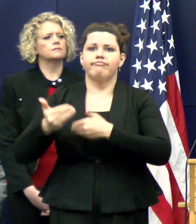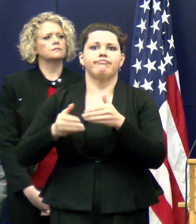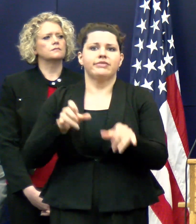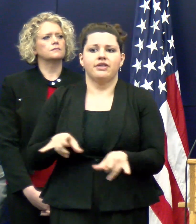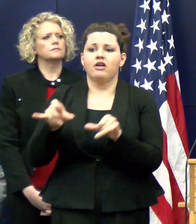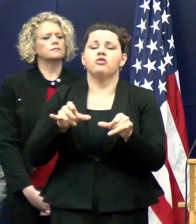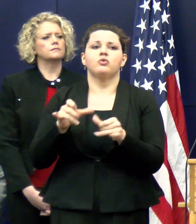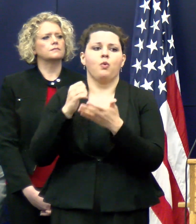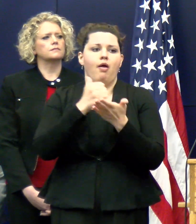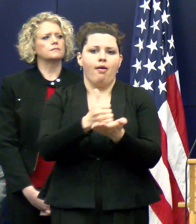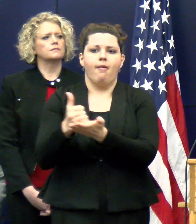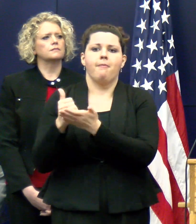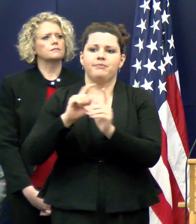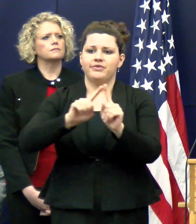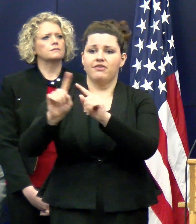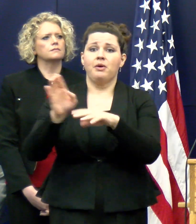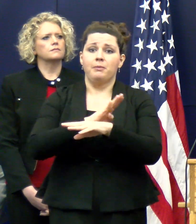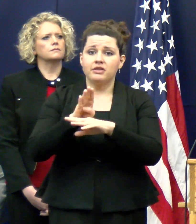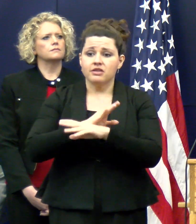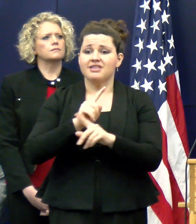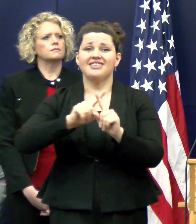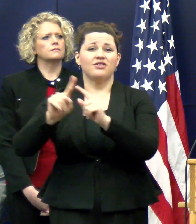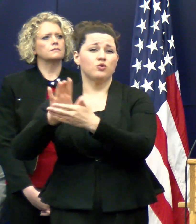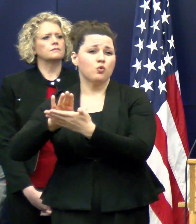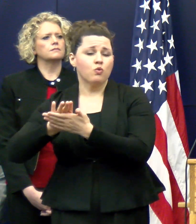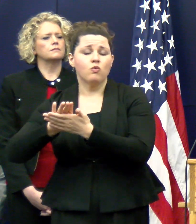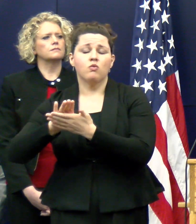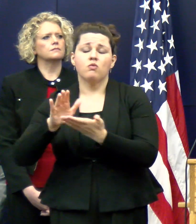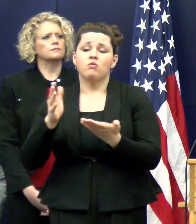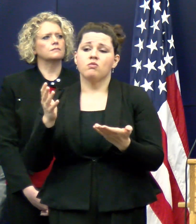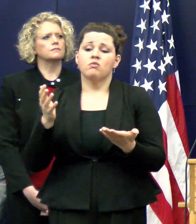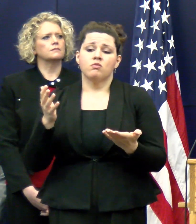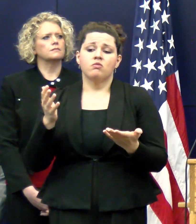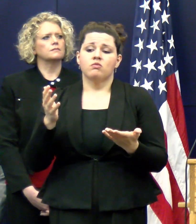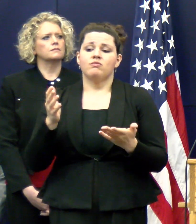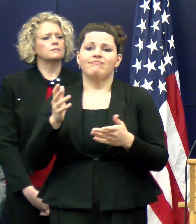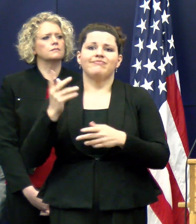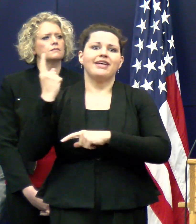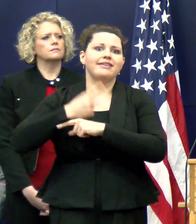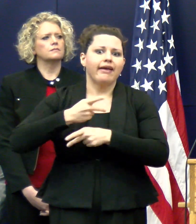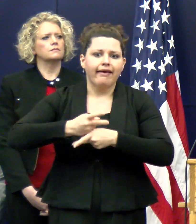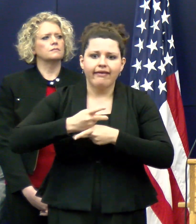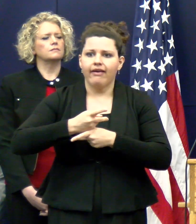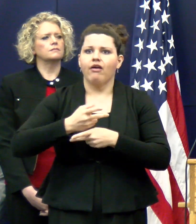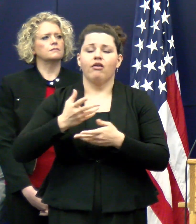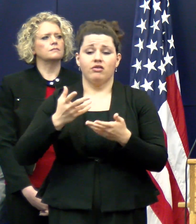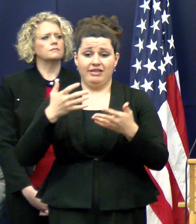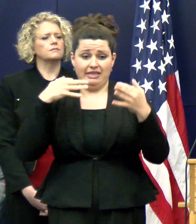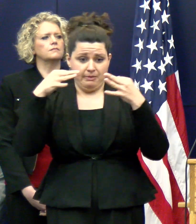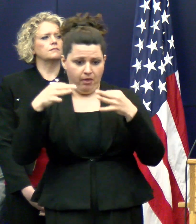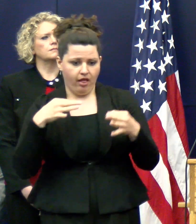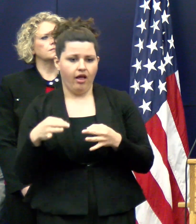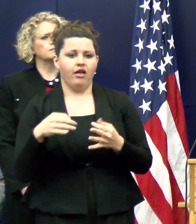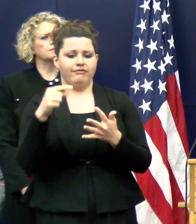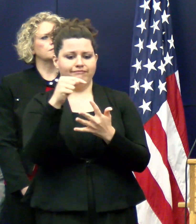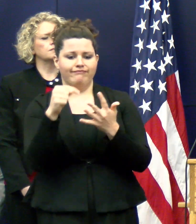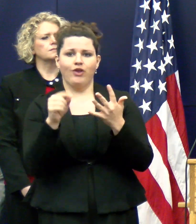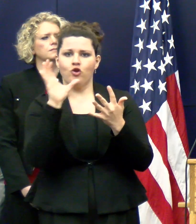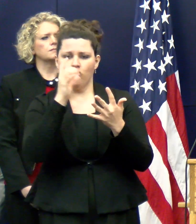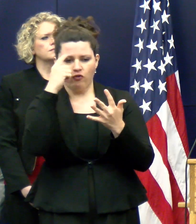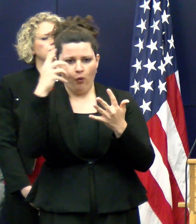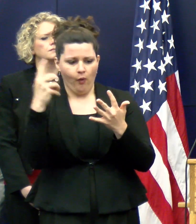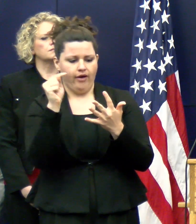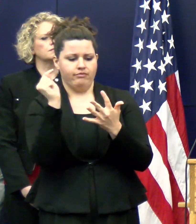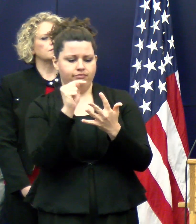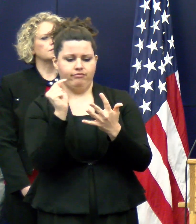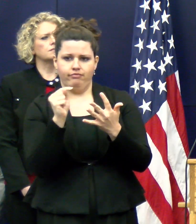the various businesses and schools and daycares walk through what they need to be looking for, what